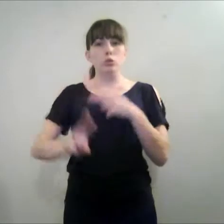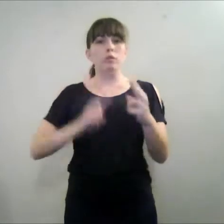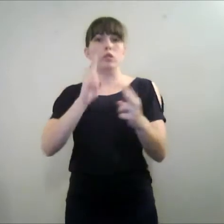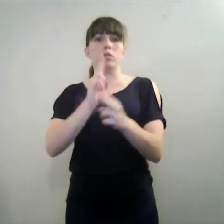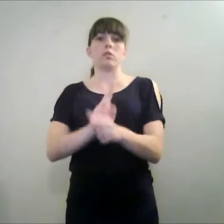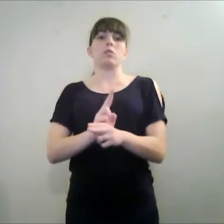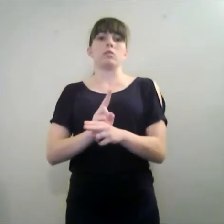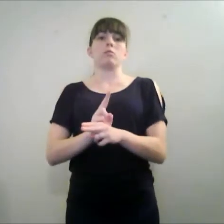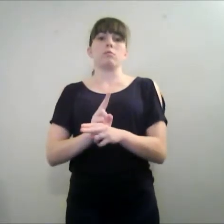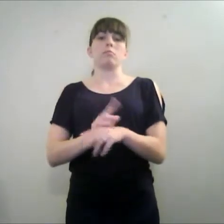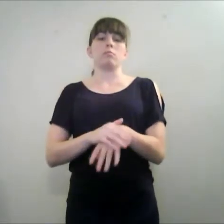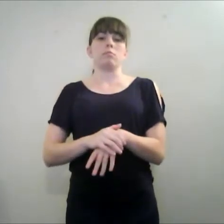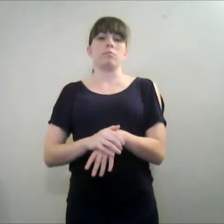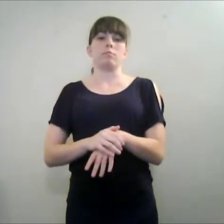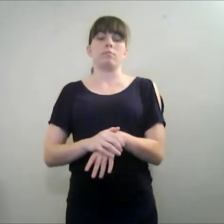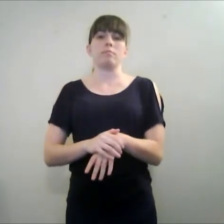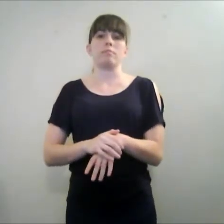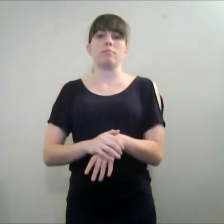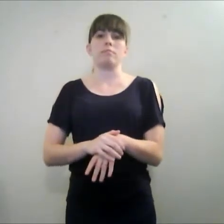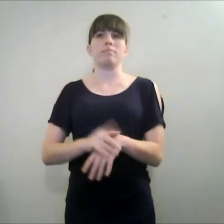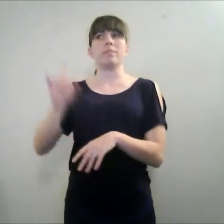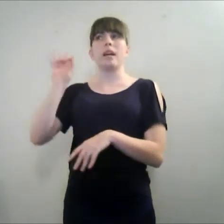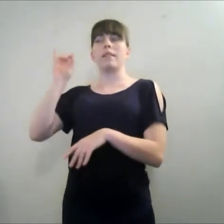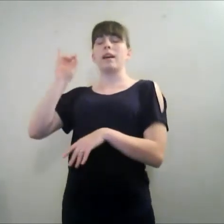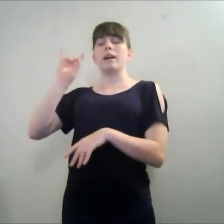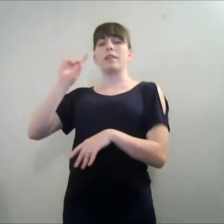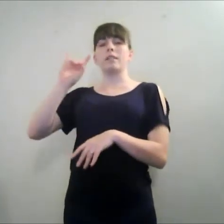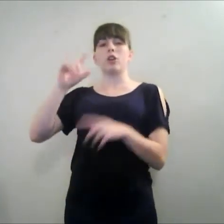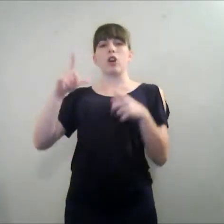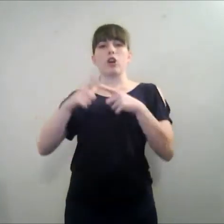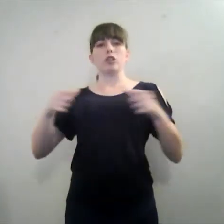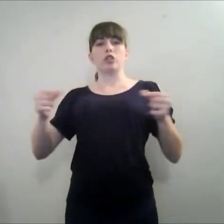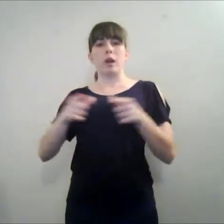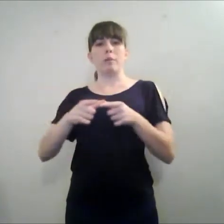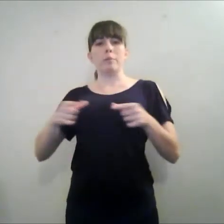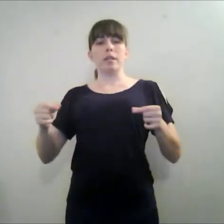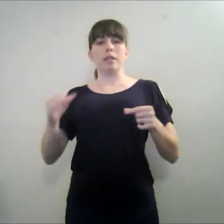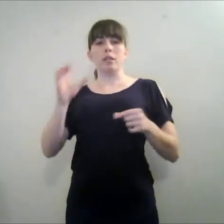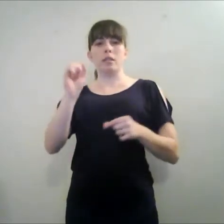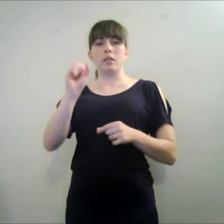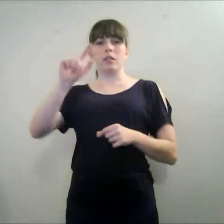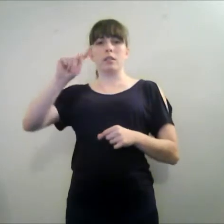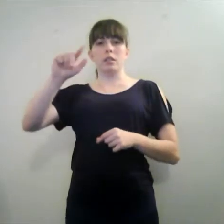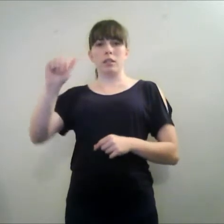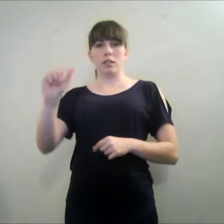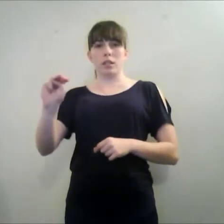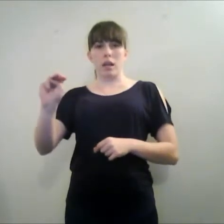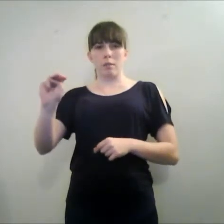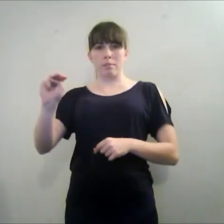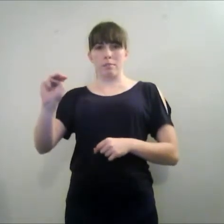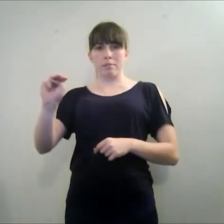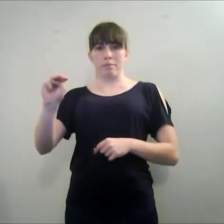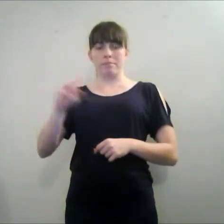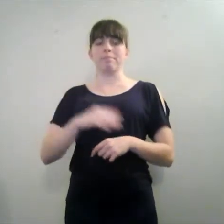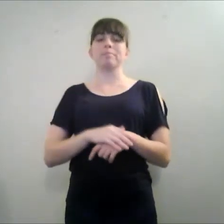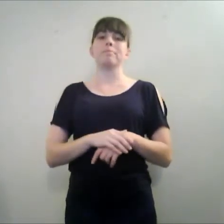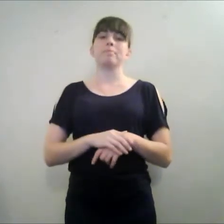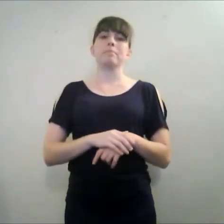Japanese ATM. The fingerprint template is stored inside the mobile phone. So when you want to draw money out, you put the mobile phone on the ATM and touch your finger.